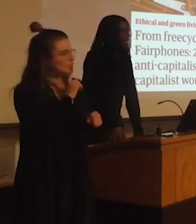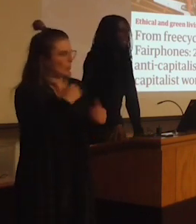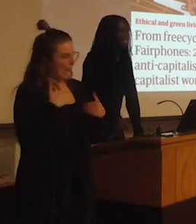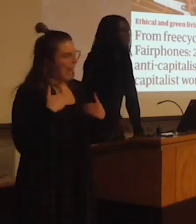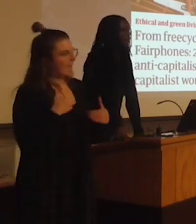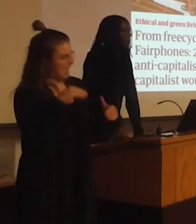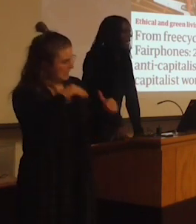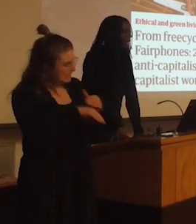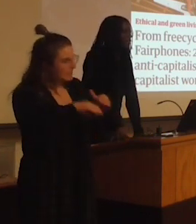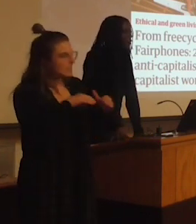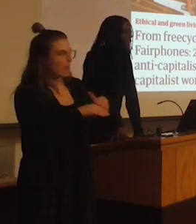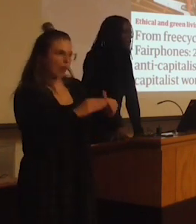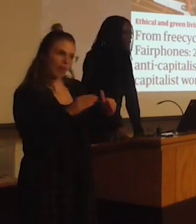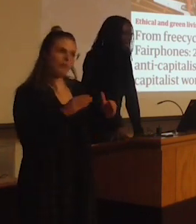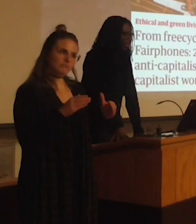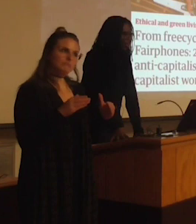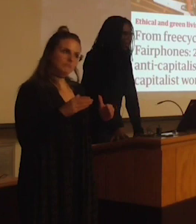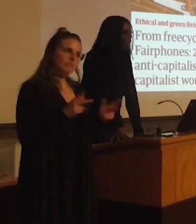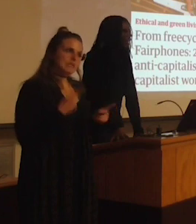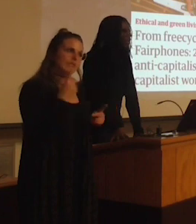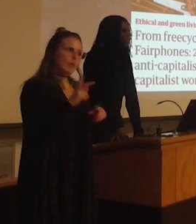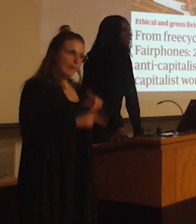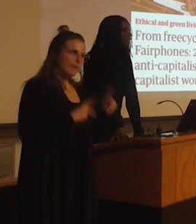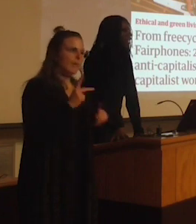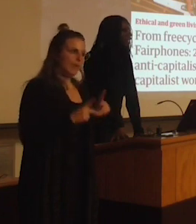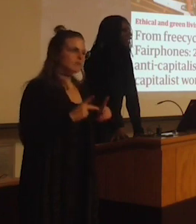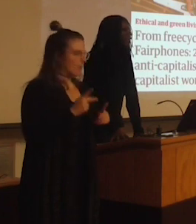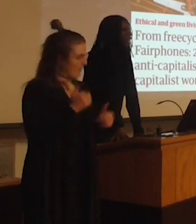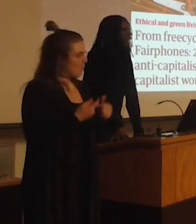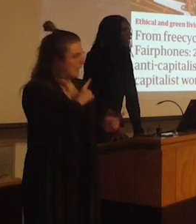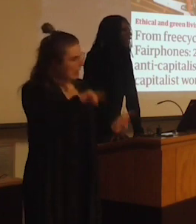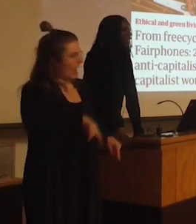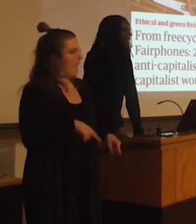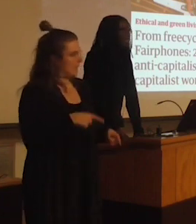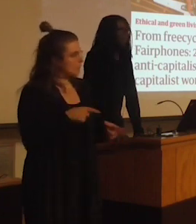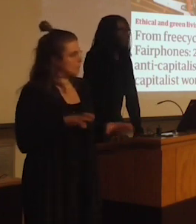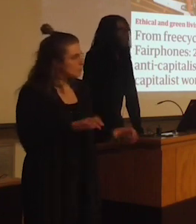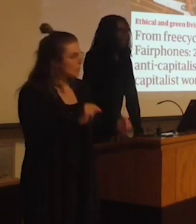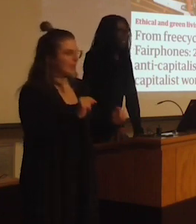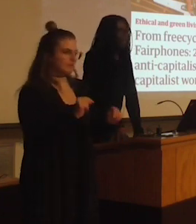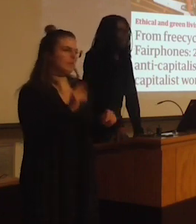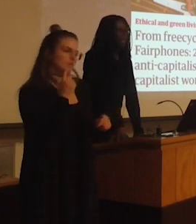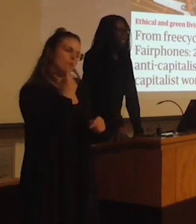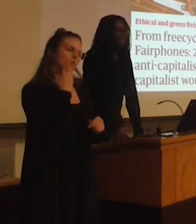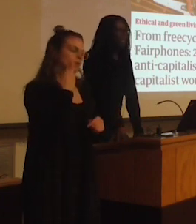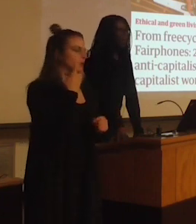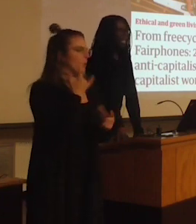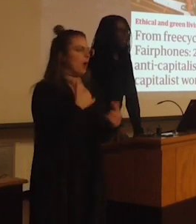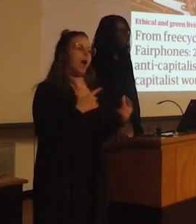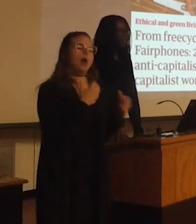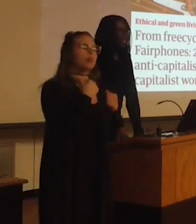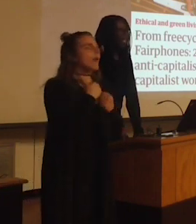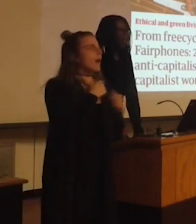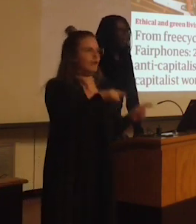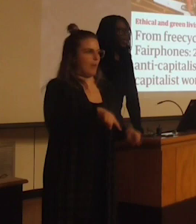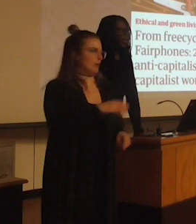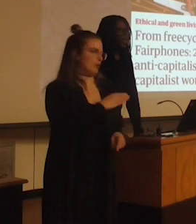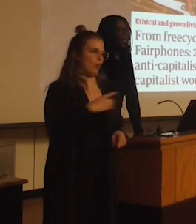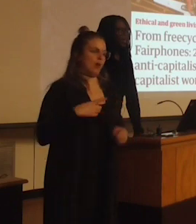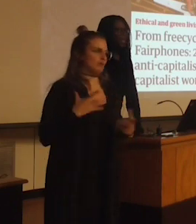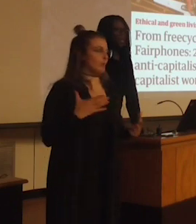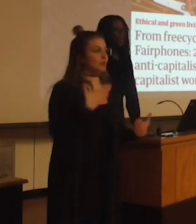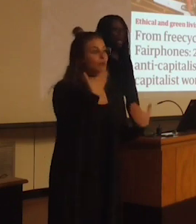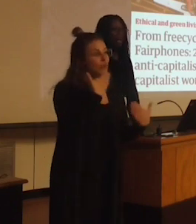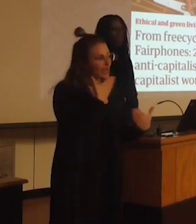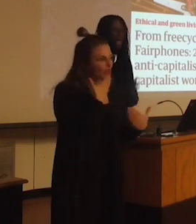have accessible spaces for people insofar as they're able to do that. That's one of the reasons why I really love coming here so much. So